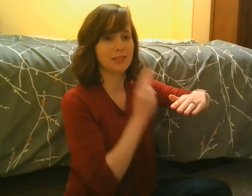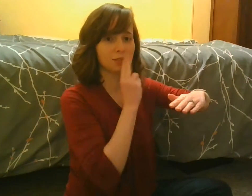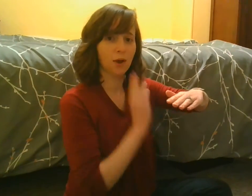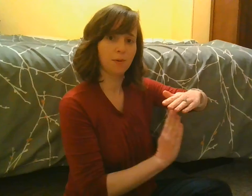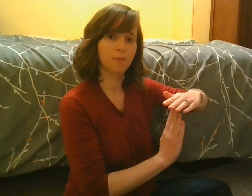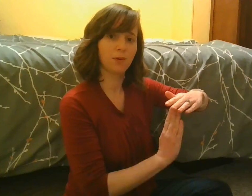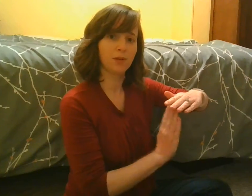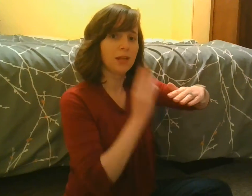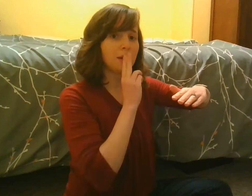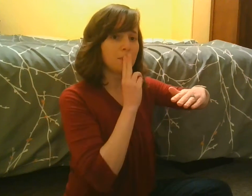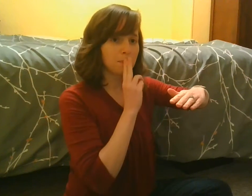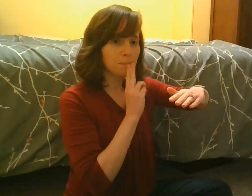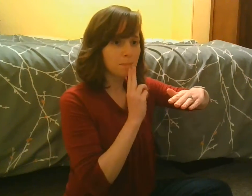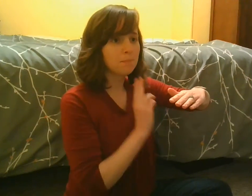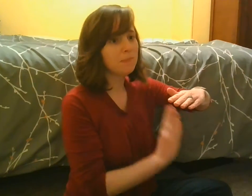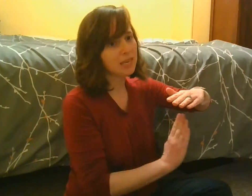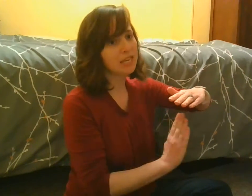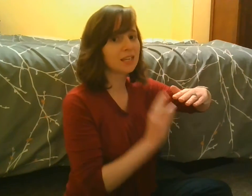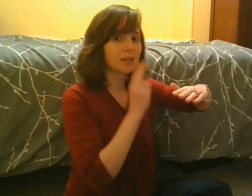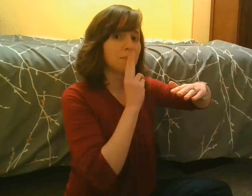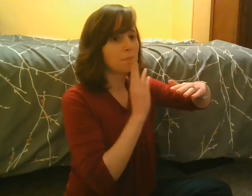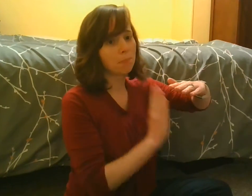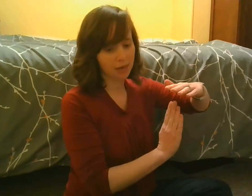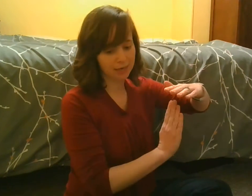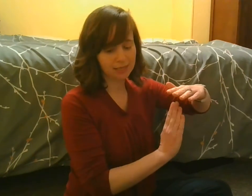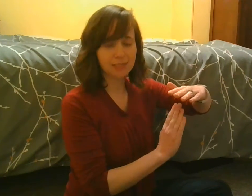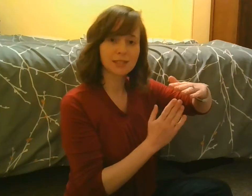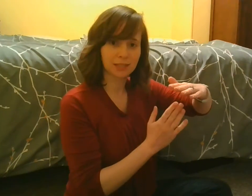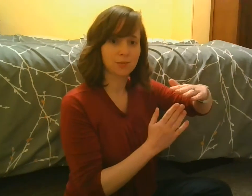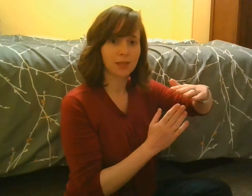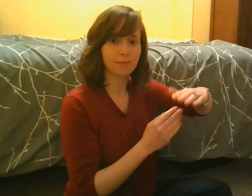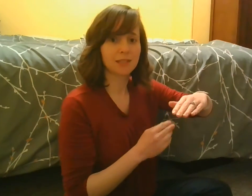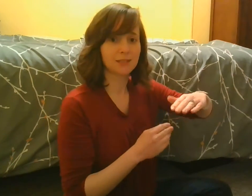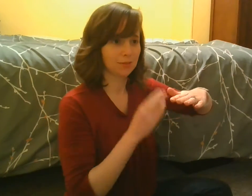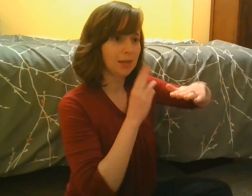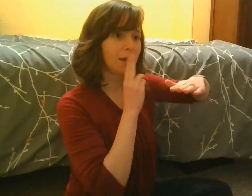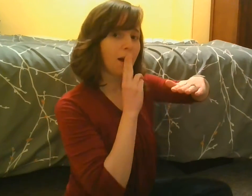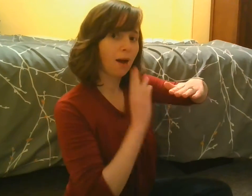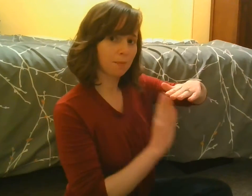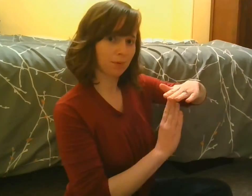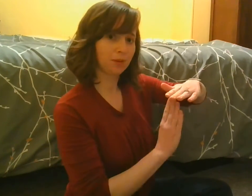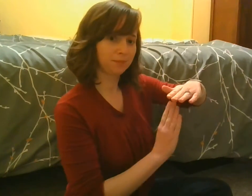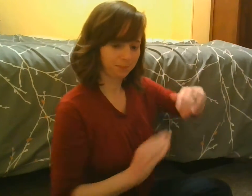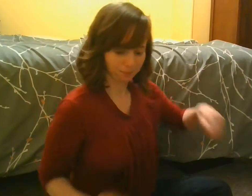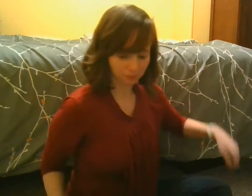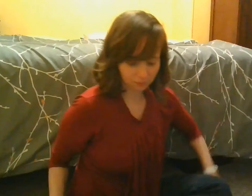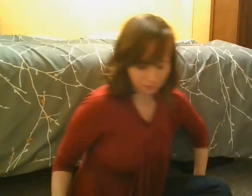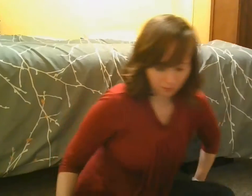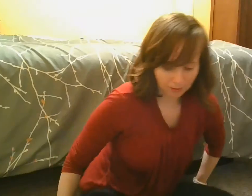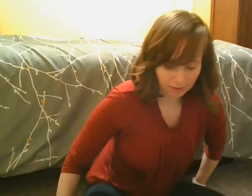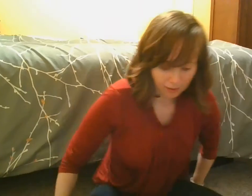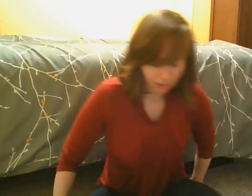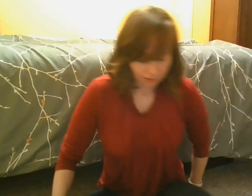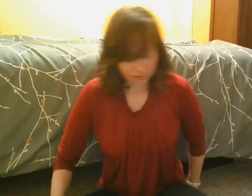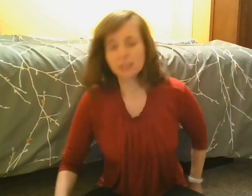So humble, meek, modest. That's what that means. So humble. Next